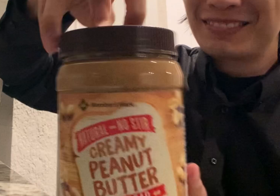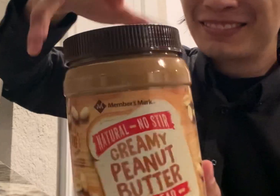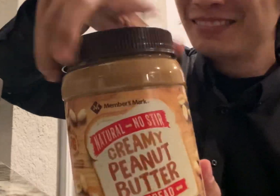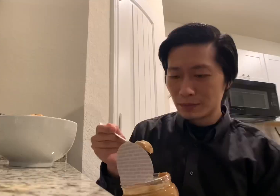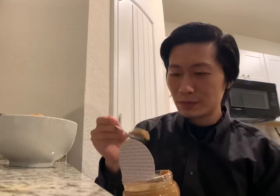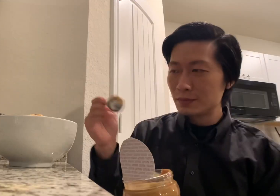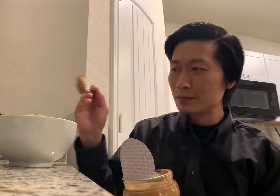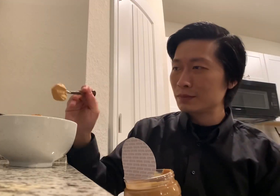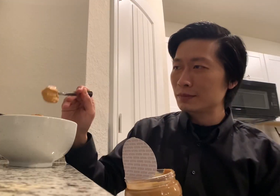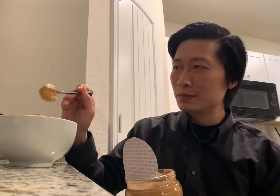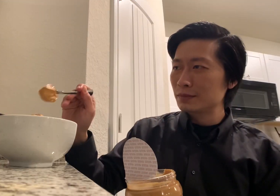furikake.